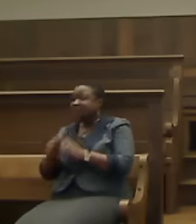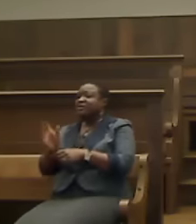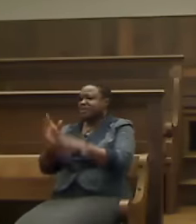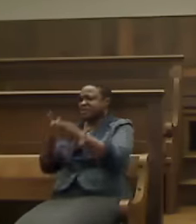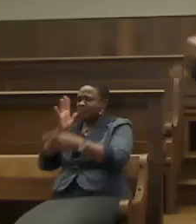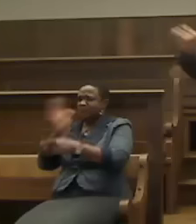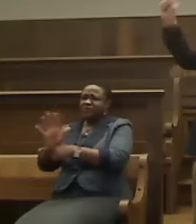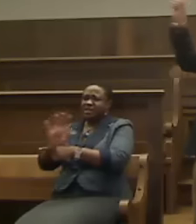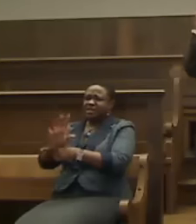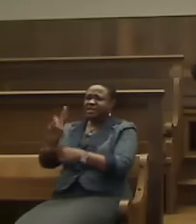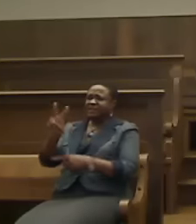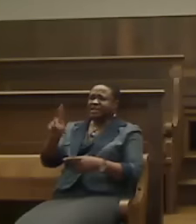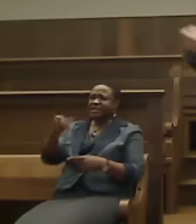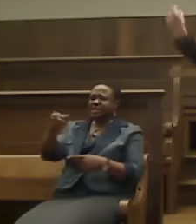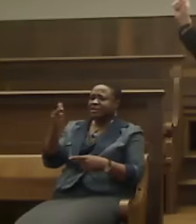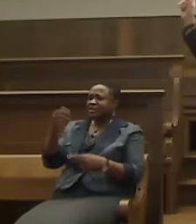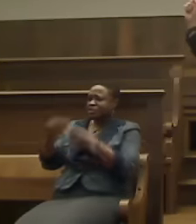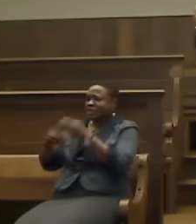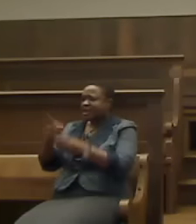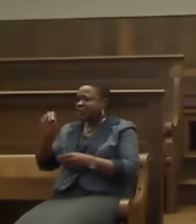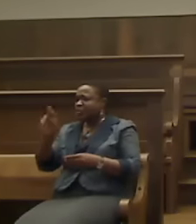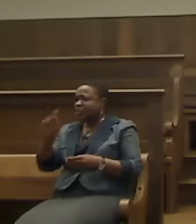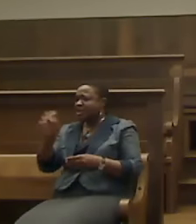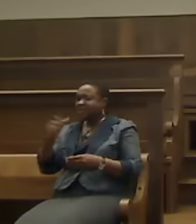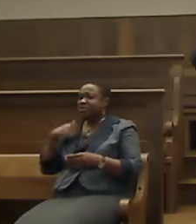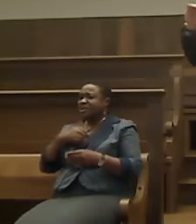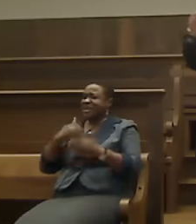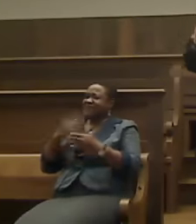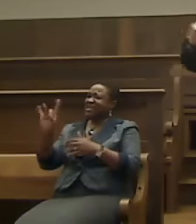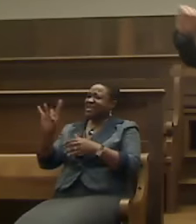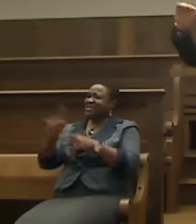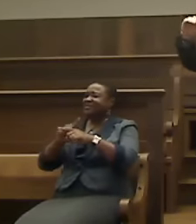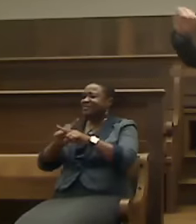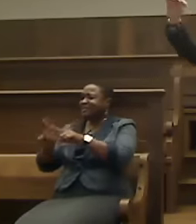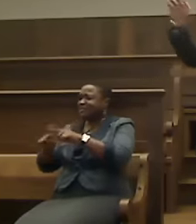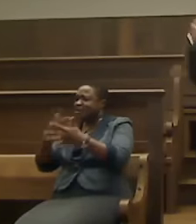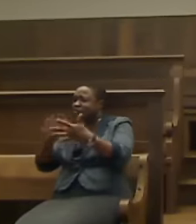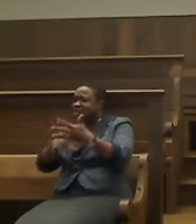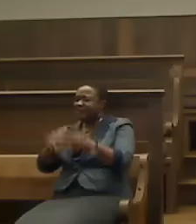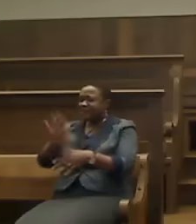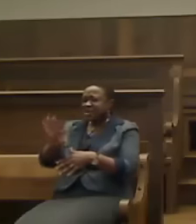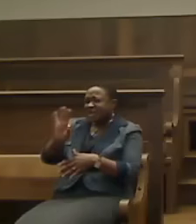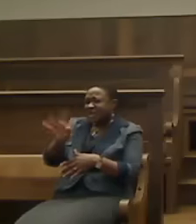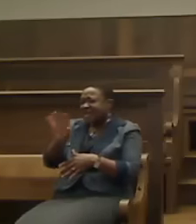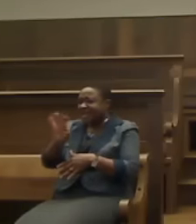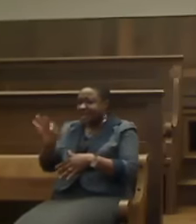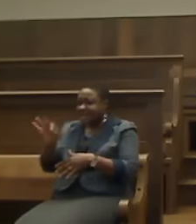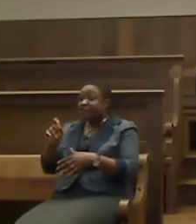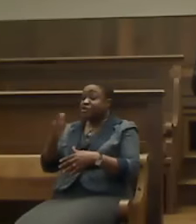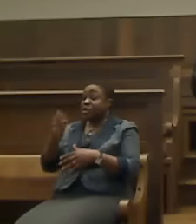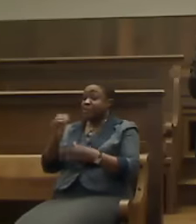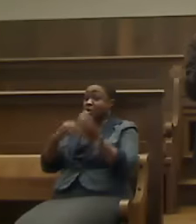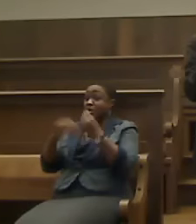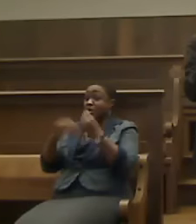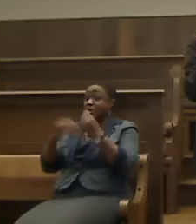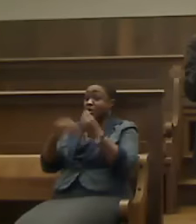Roulette, we have about 8 different graphs showing a bump up around 98 or 99 when the consumption started to get big. I